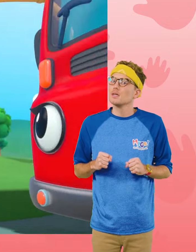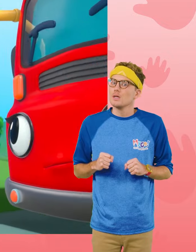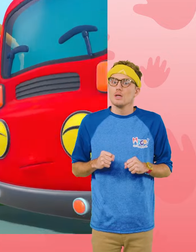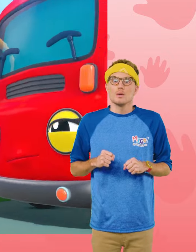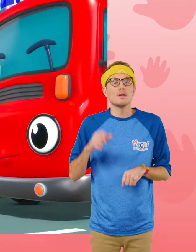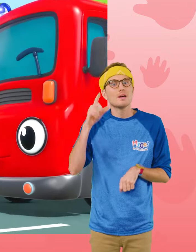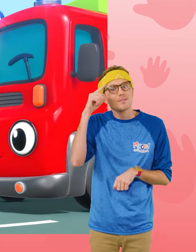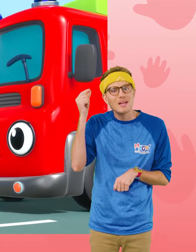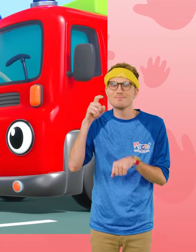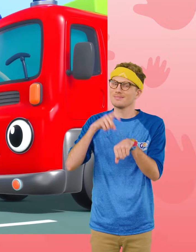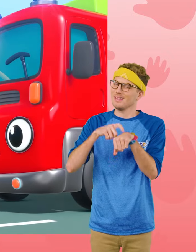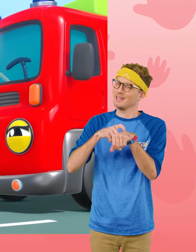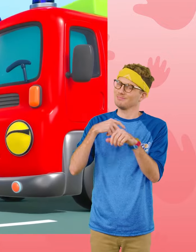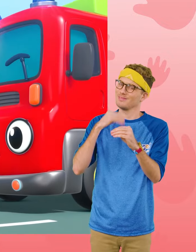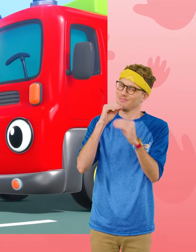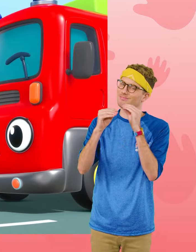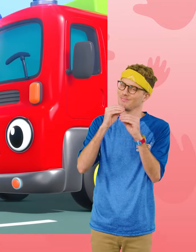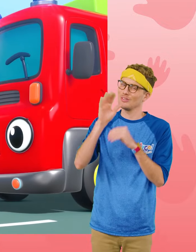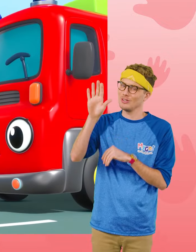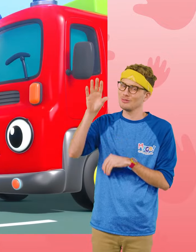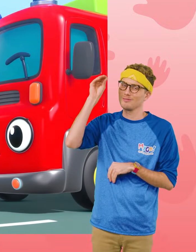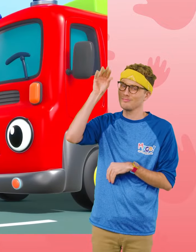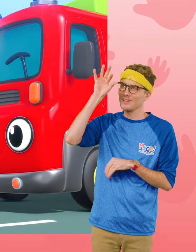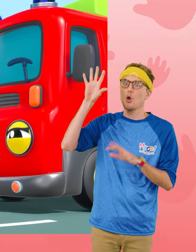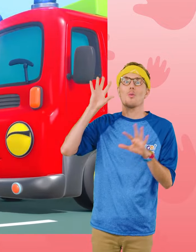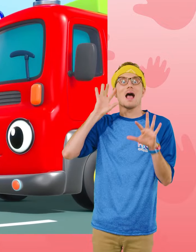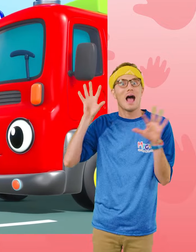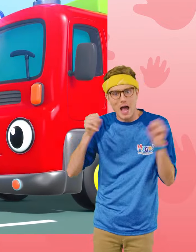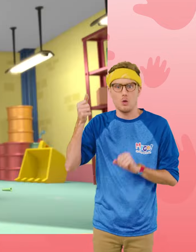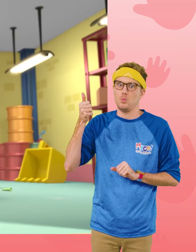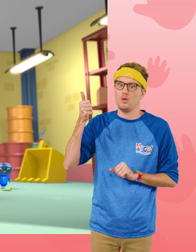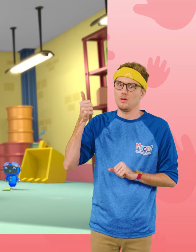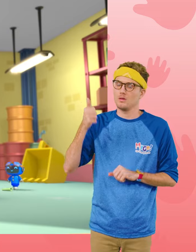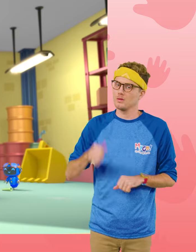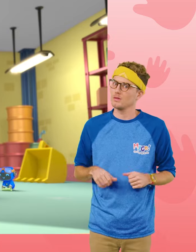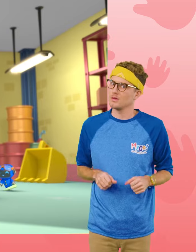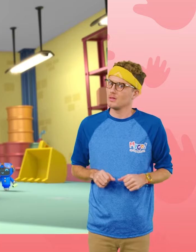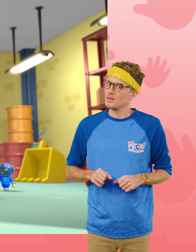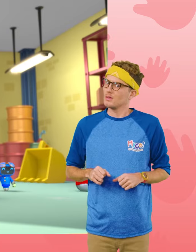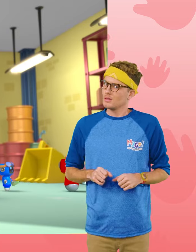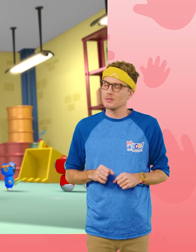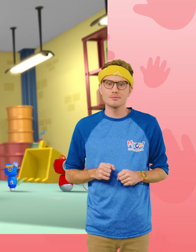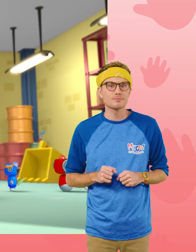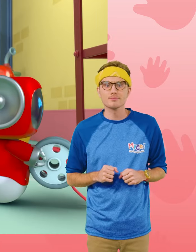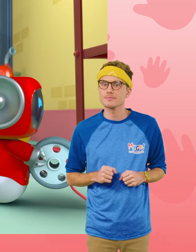Fiona, it's time we fitted you with a louder siren.